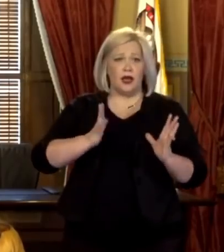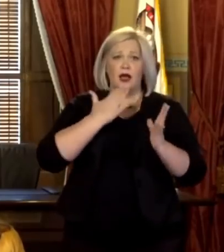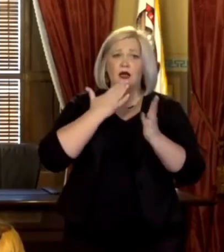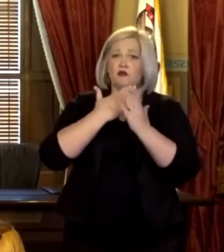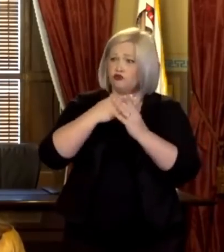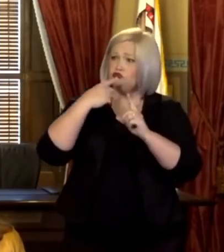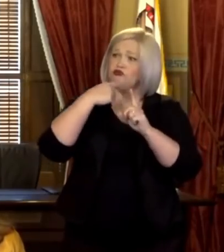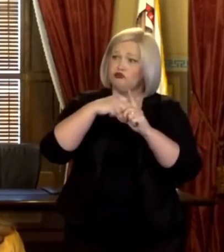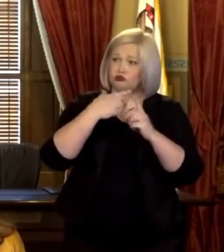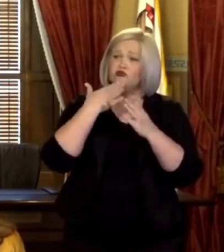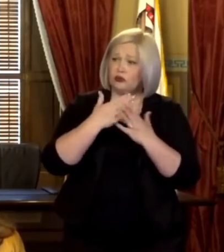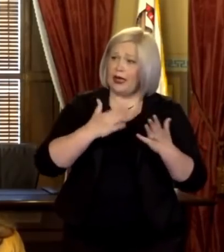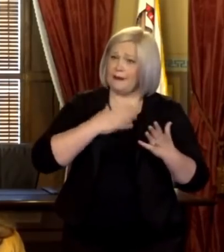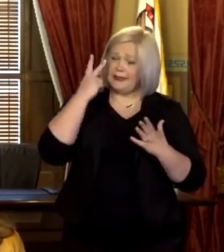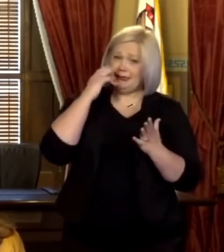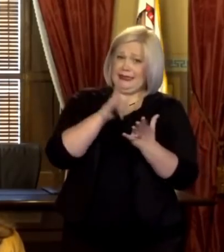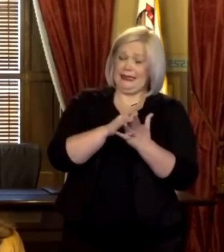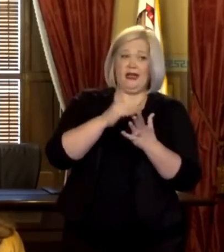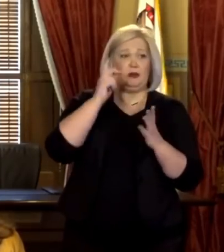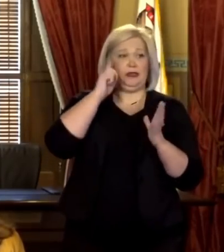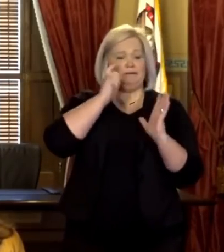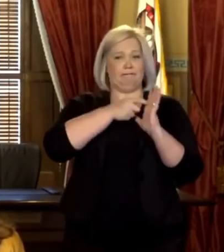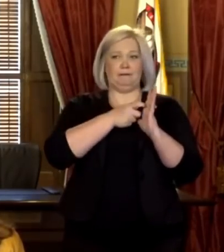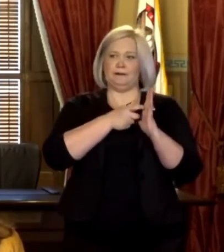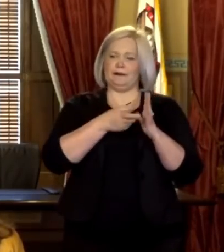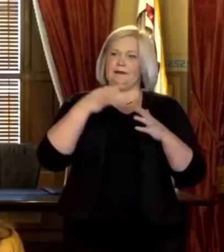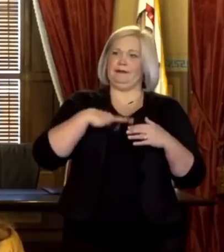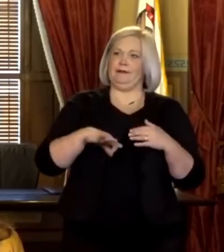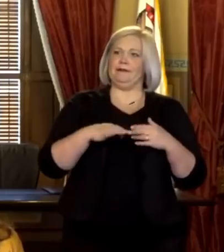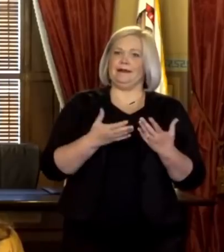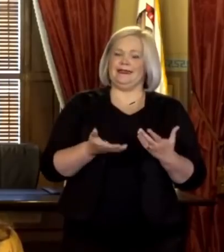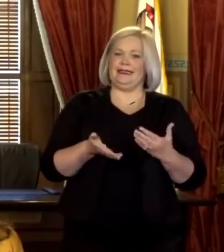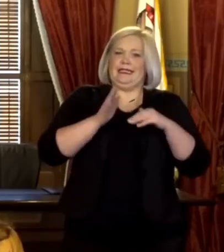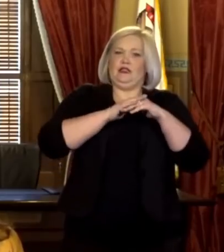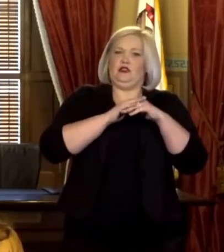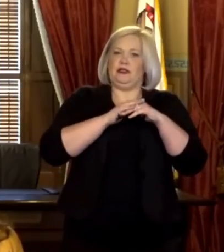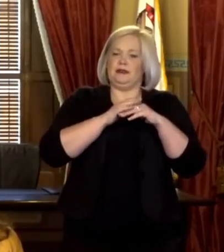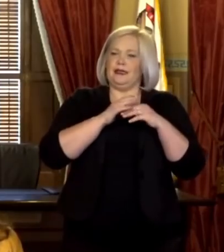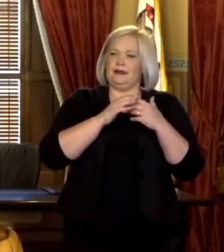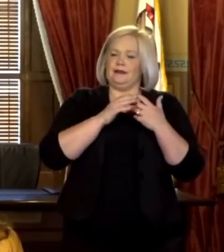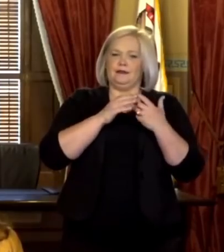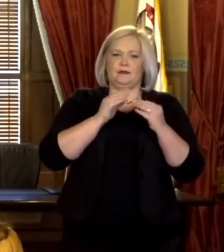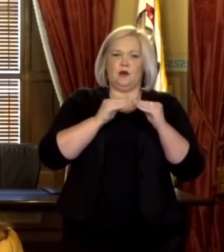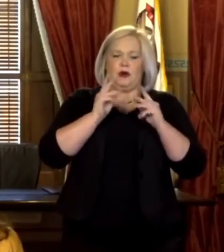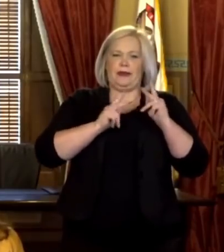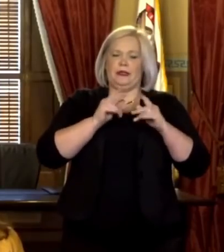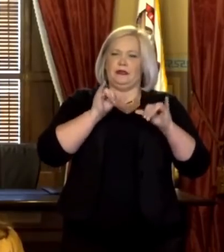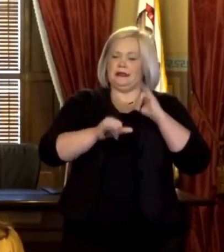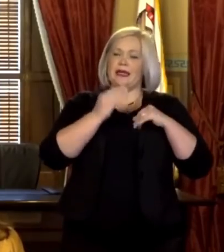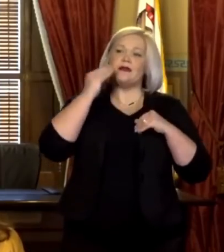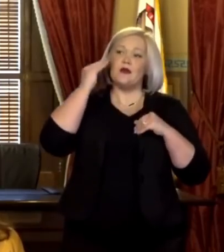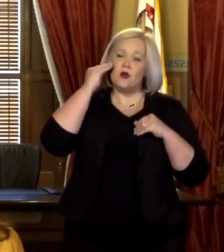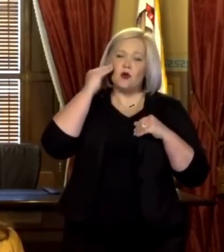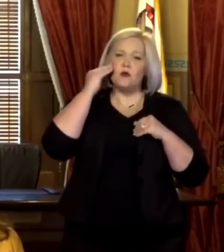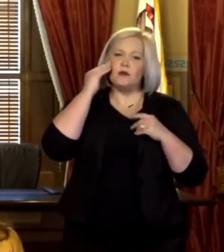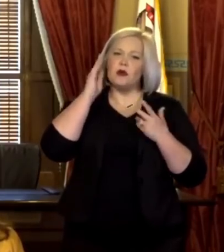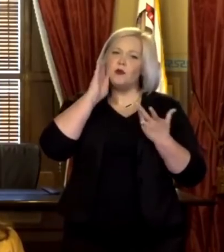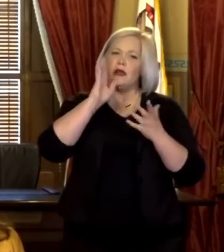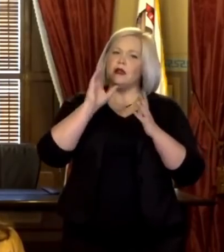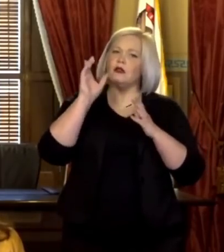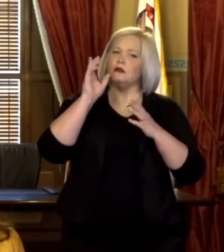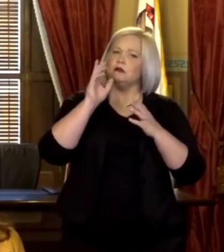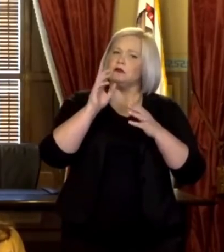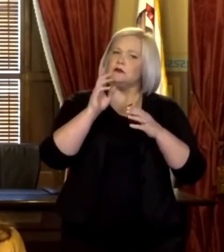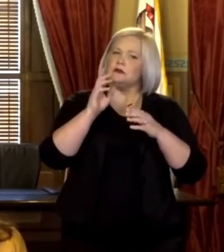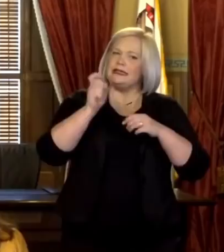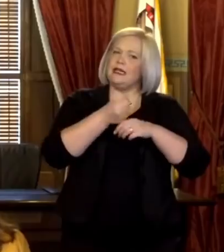that to see the real benefits of the work that we've done, it takes a few weeks to know what that really means. But we do know that